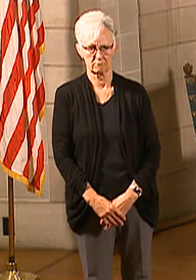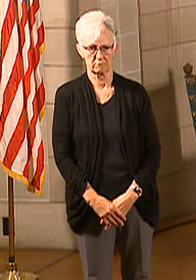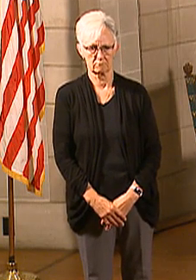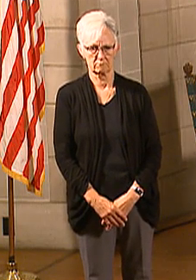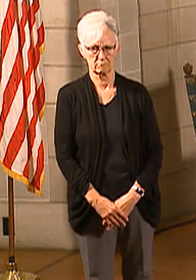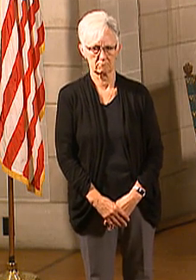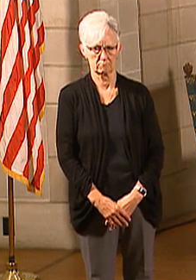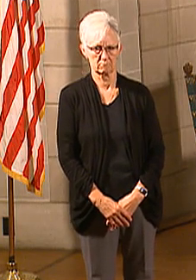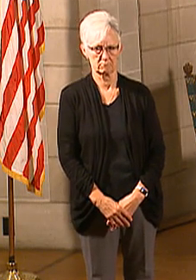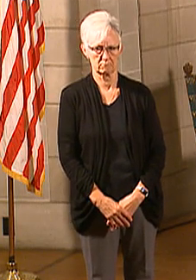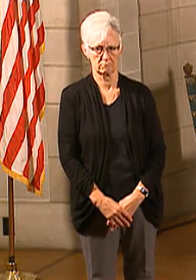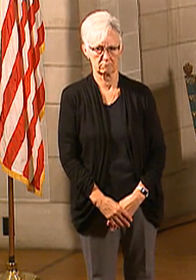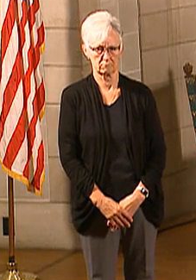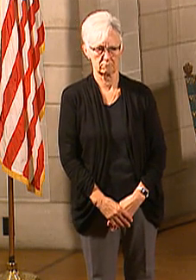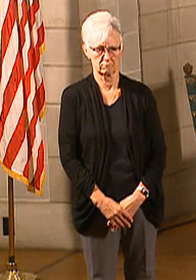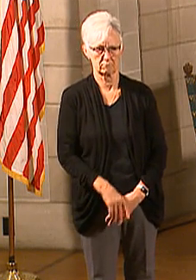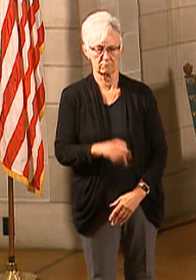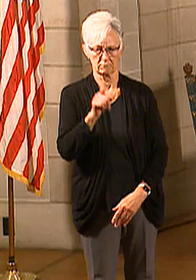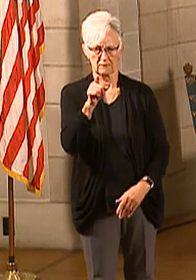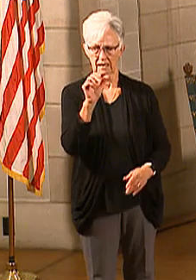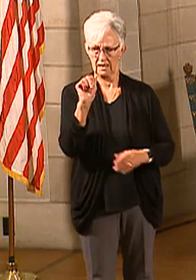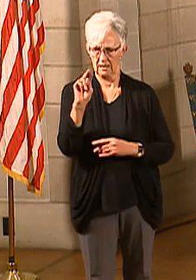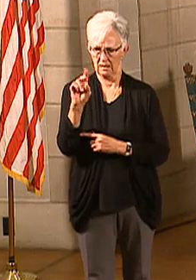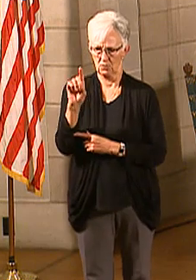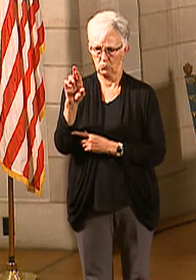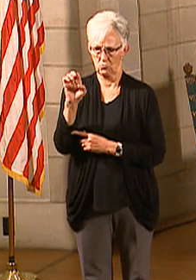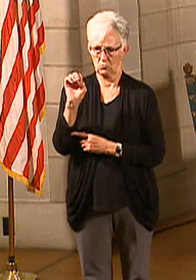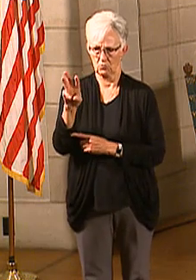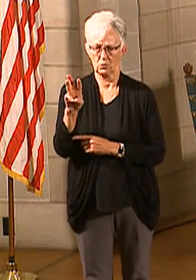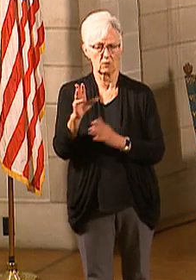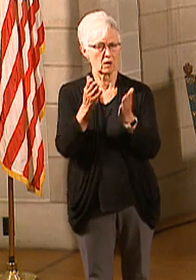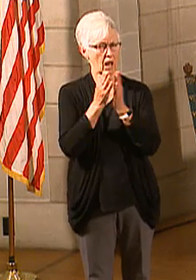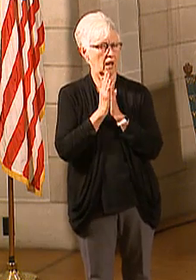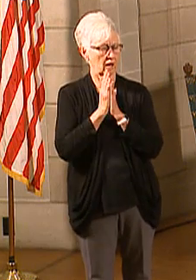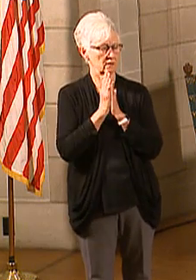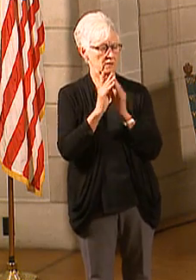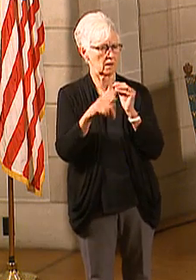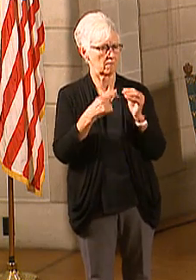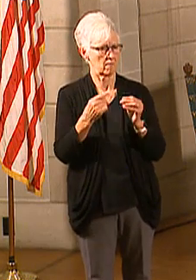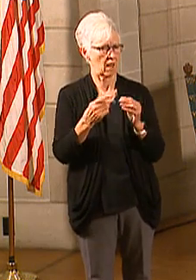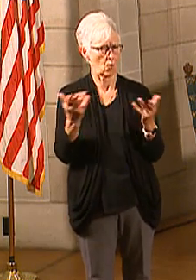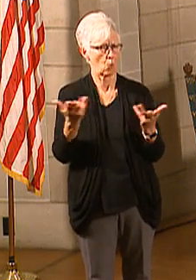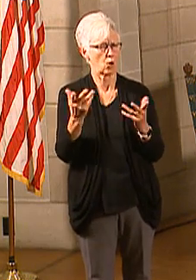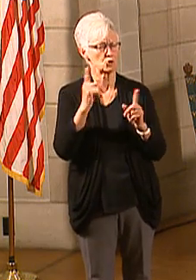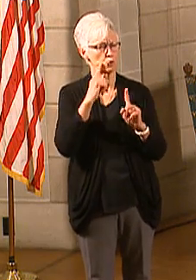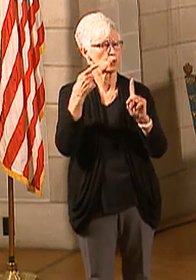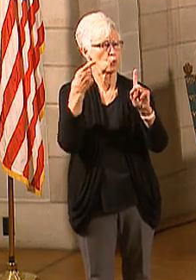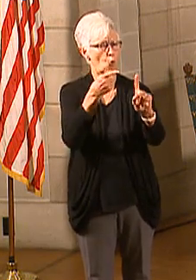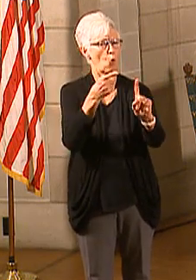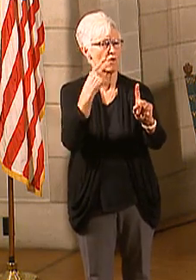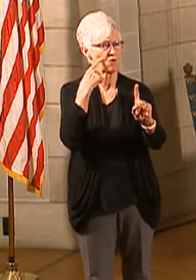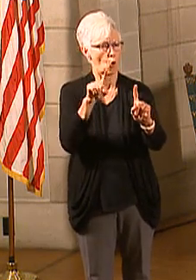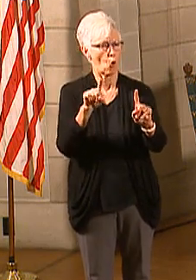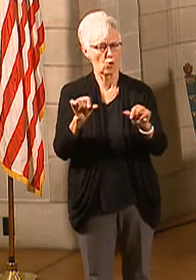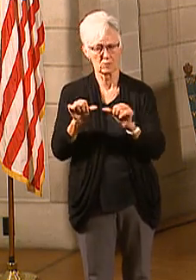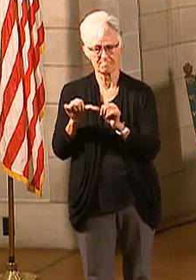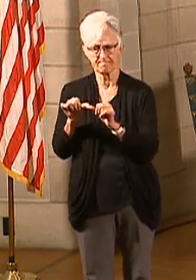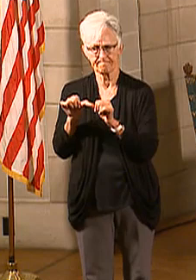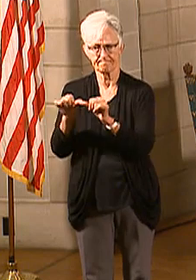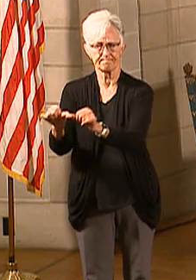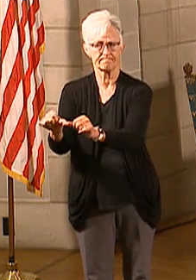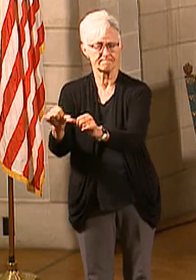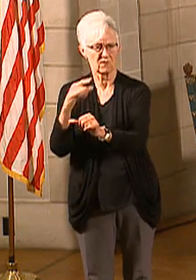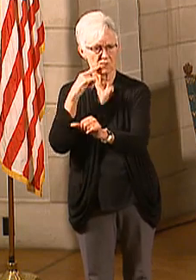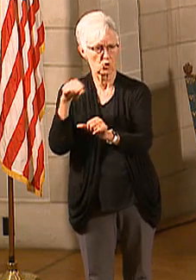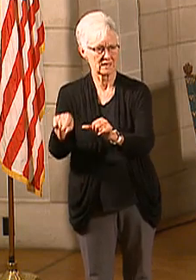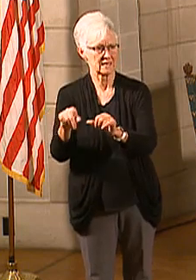improved those? So Andrew's asking about goals for permanency and what have we improved those. And Stephanie, I will turn it over to either